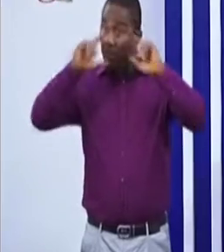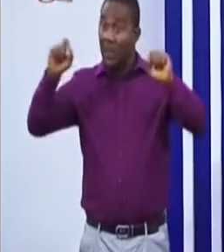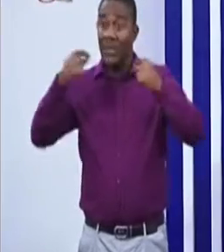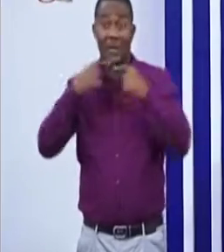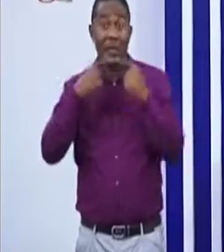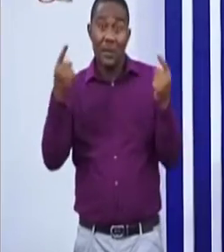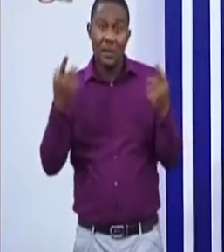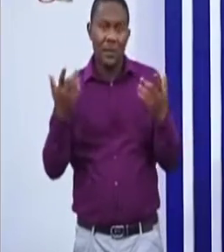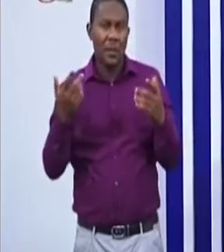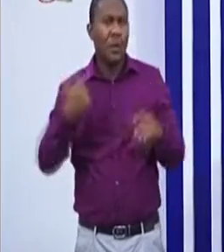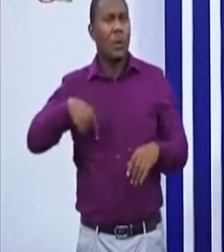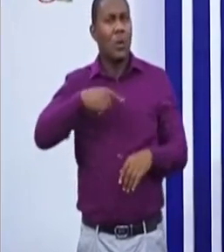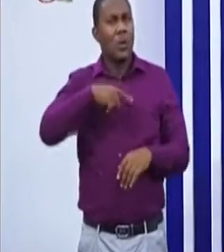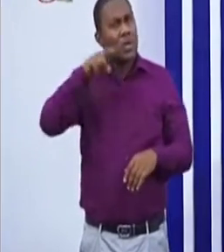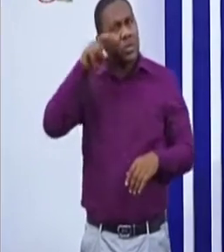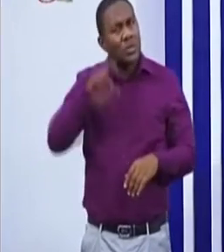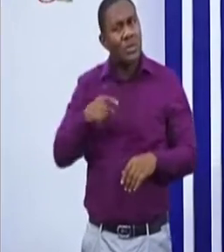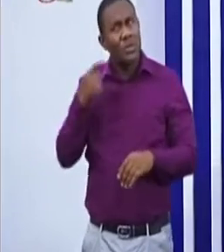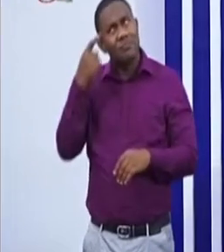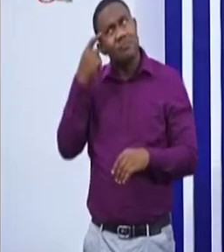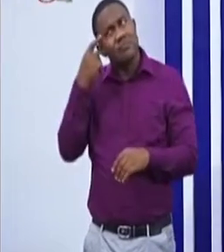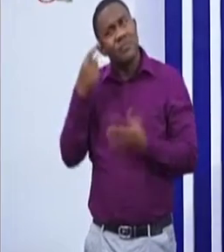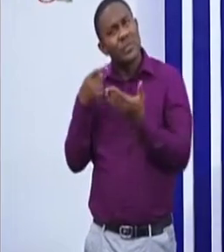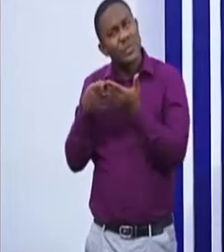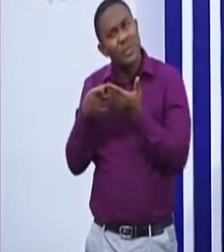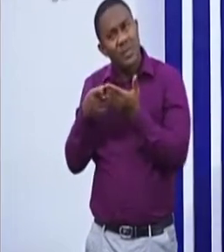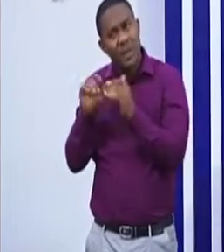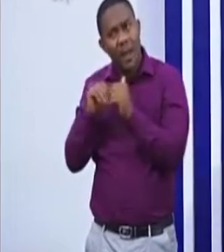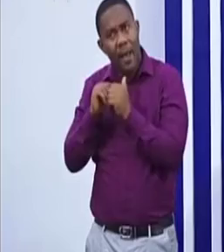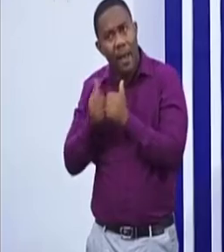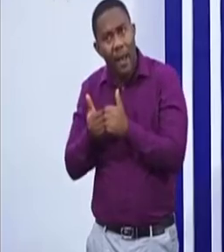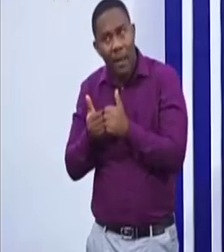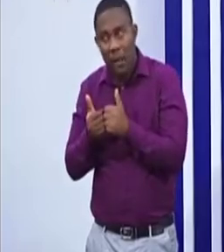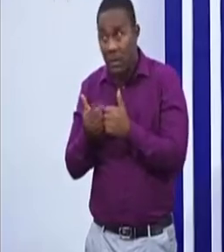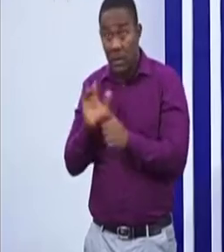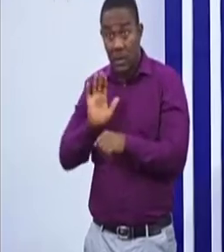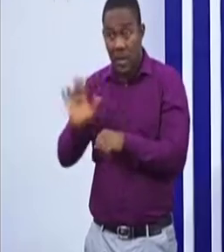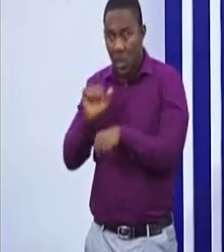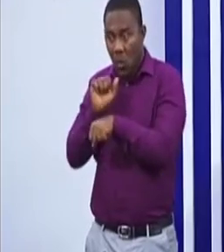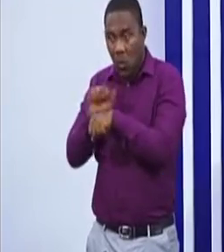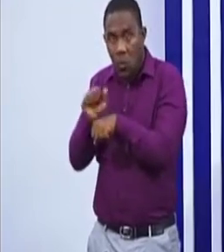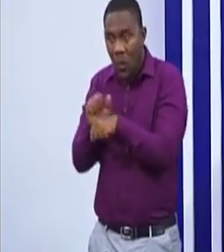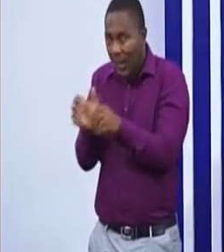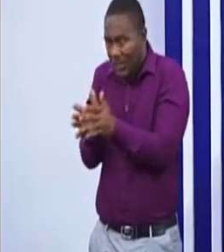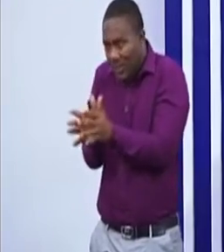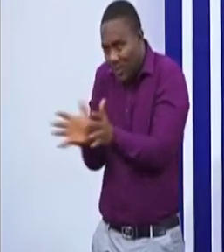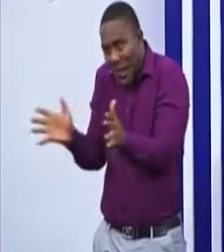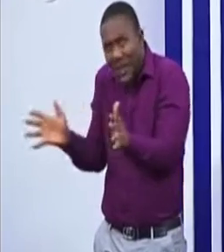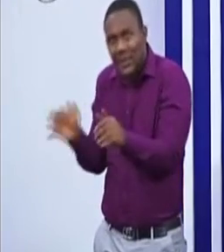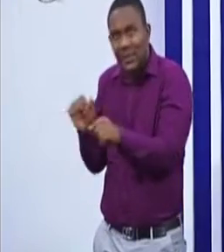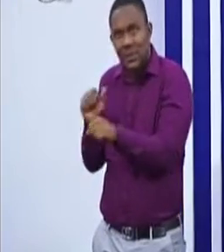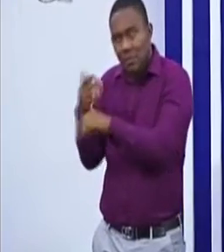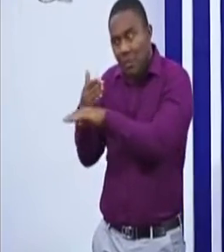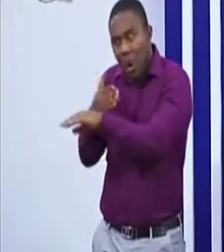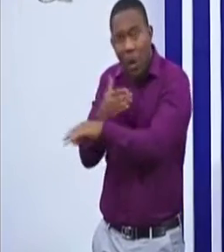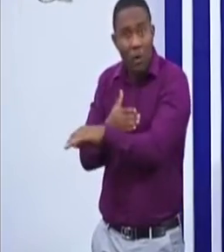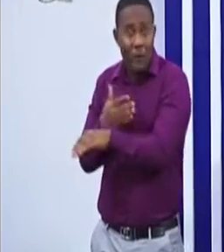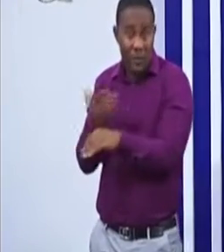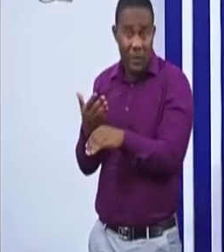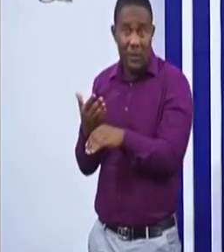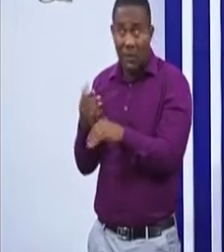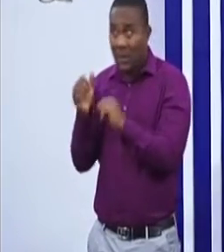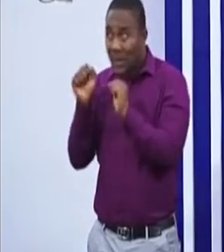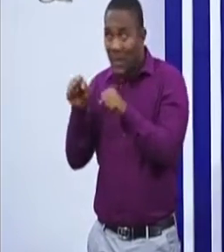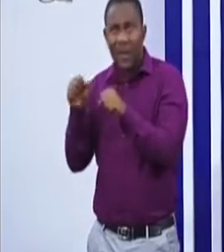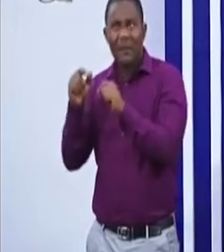yɛ ne wɔn entena se ne hwɛ kwan yɛ bɛfa so a yɛ betumi ama ɔmo atumi atre ɔmo emfidie ne mu na atumi